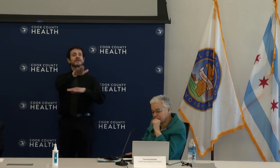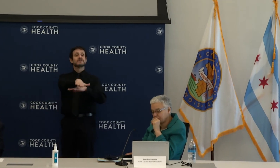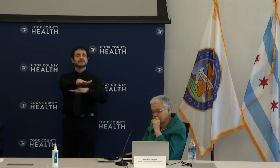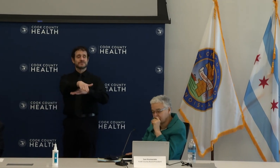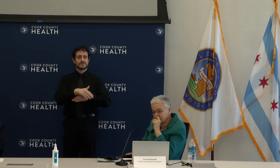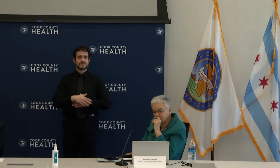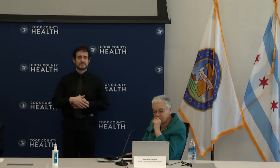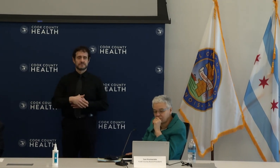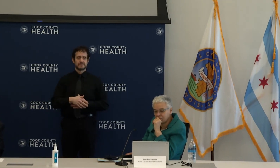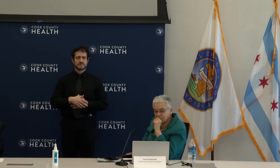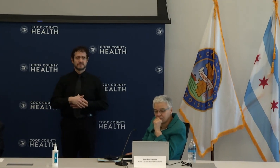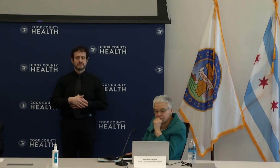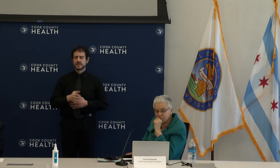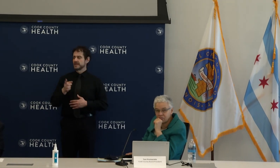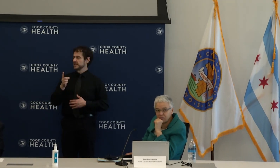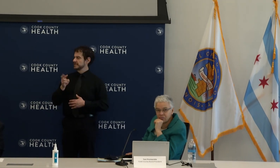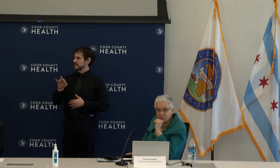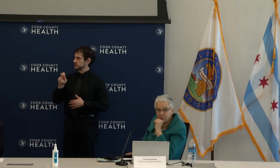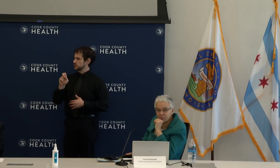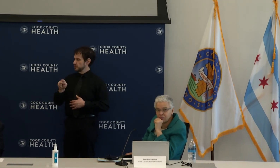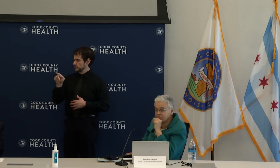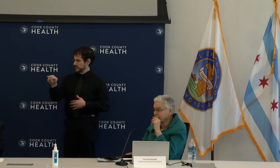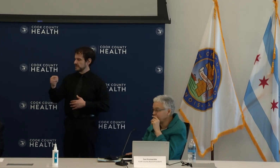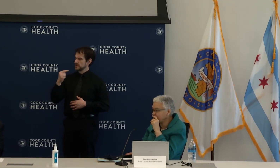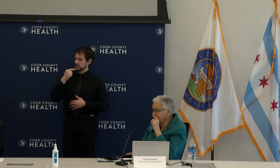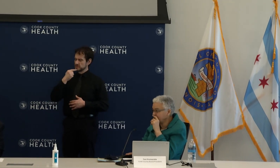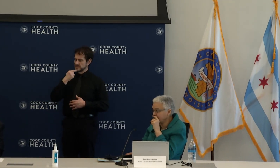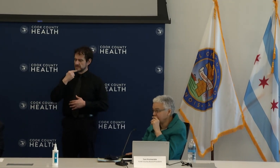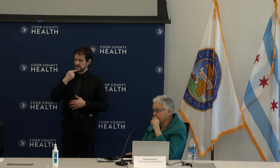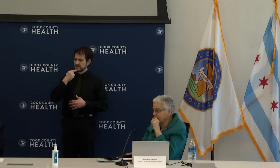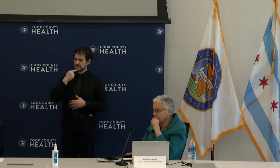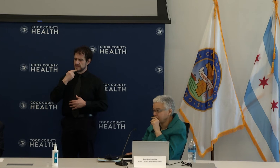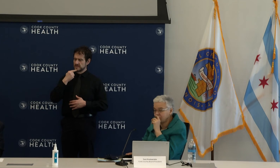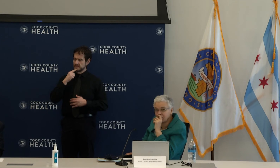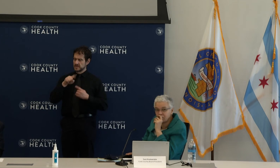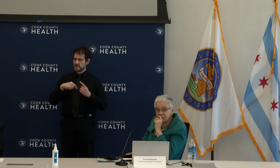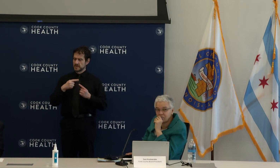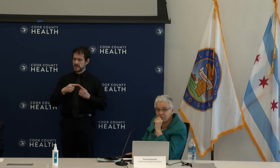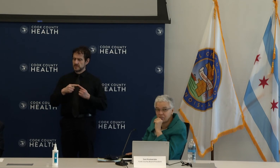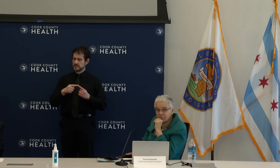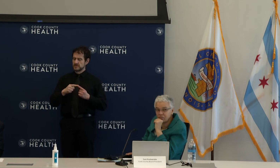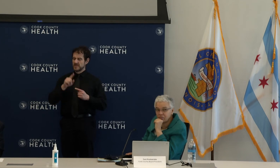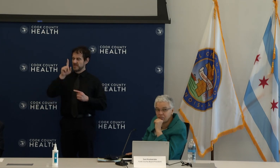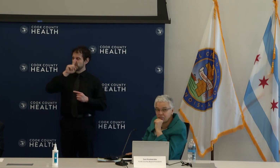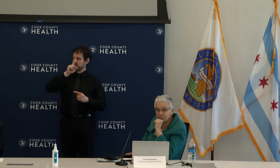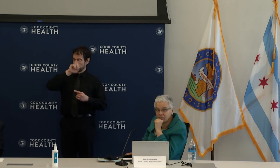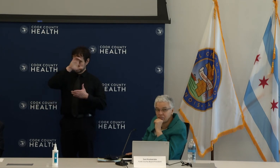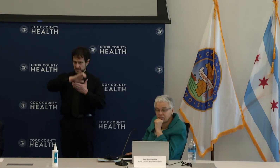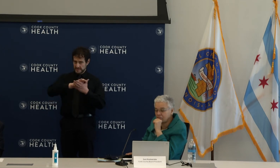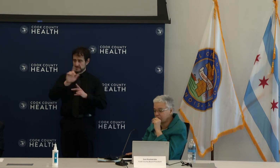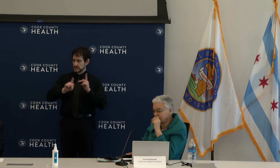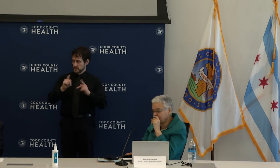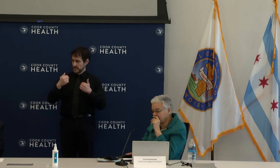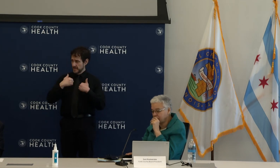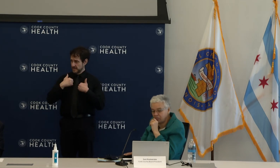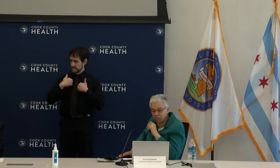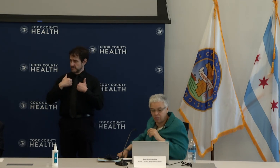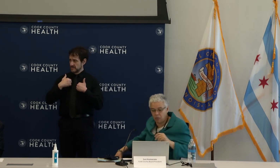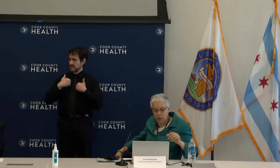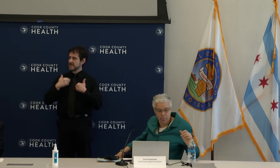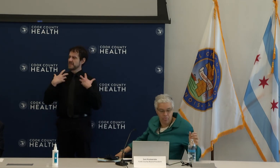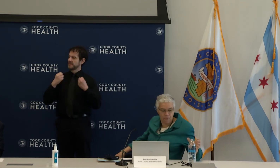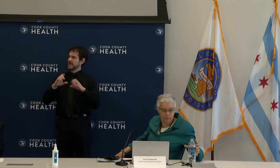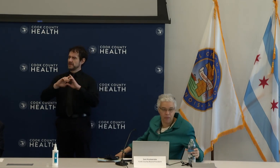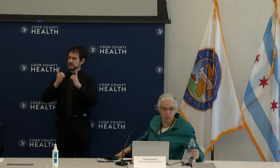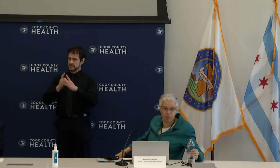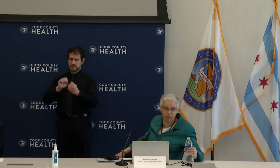Sam. Dr. Rubin, you mentioned regarding the myths that the health department will have to